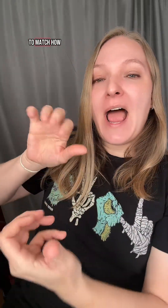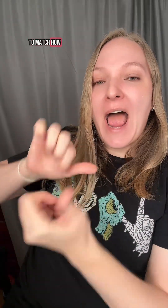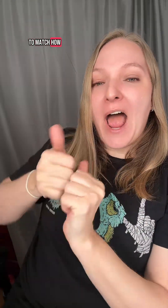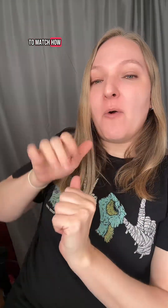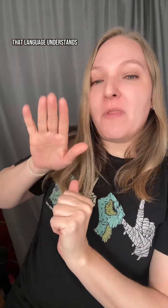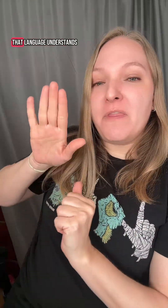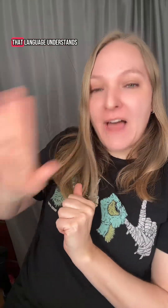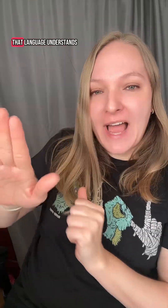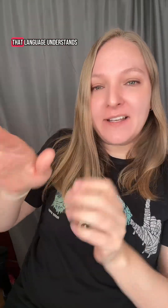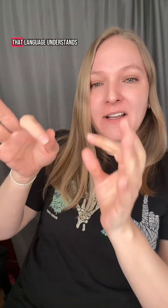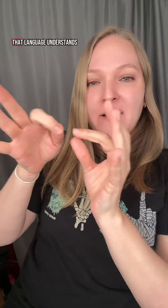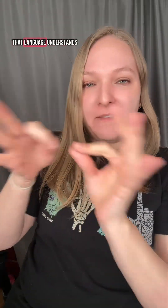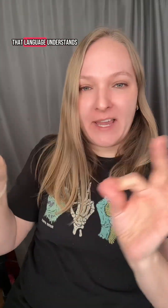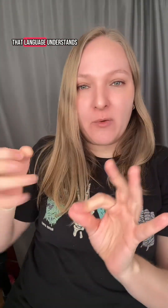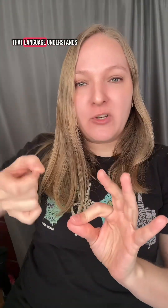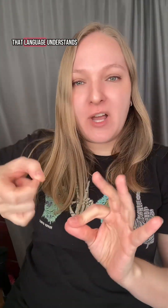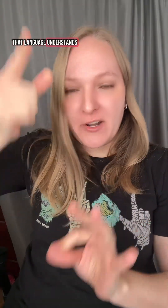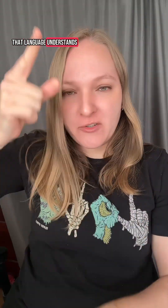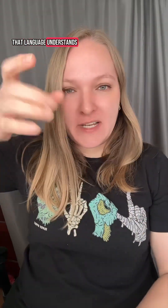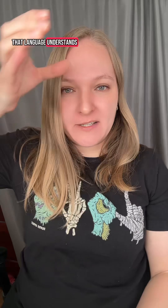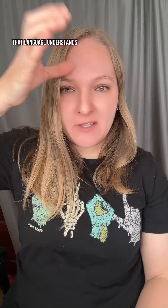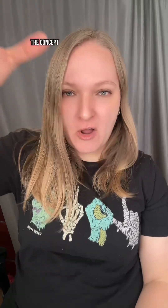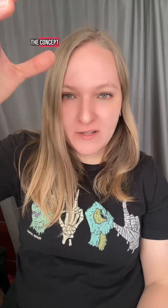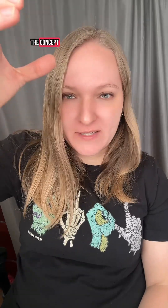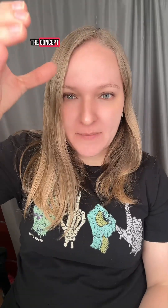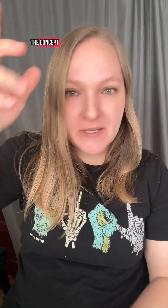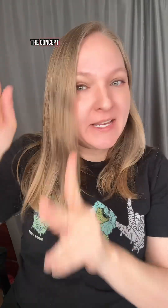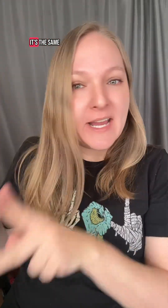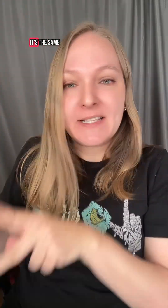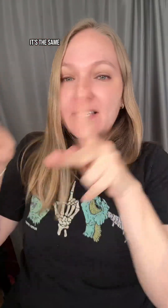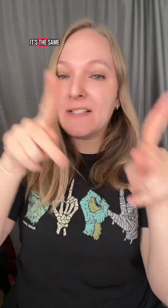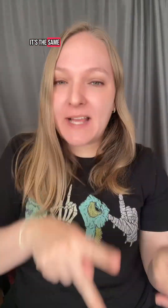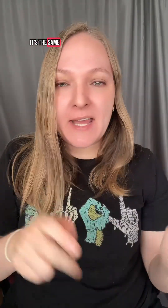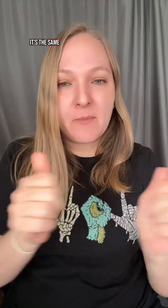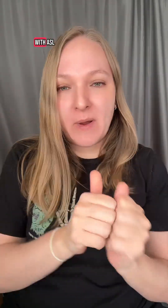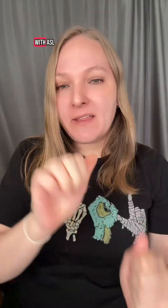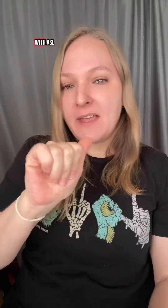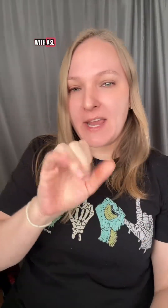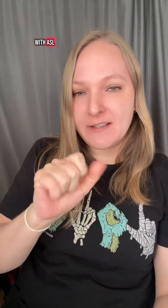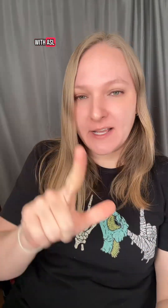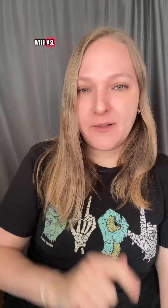how that language understands the concept. It's the same with ASL.